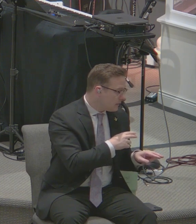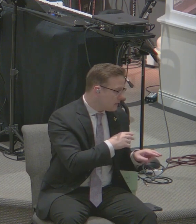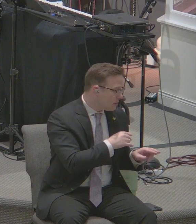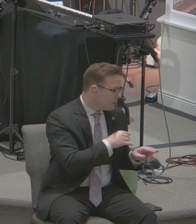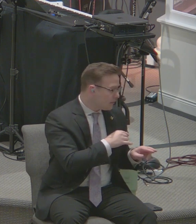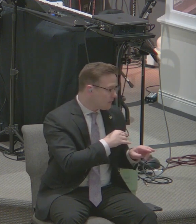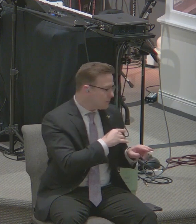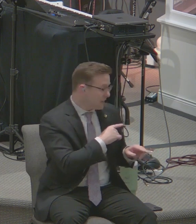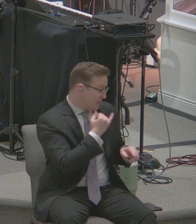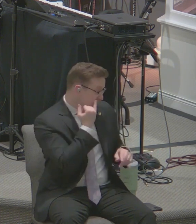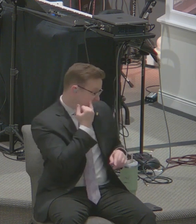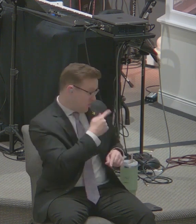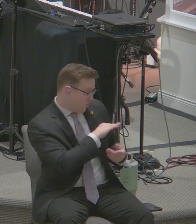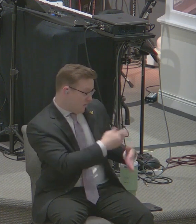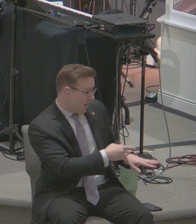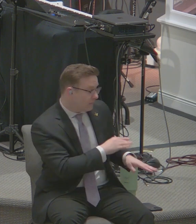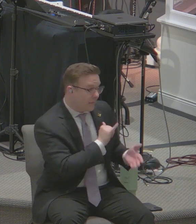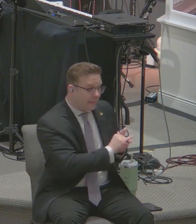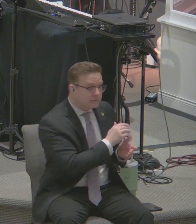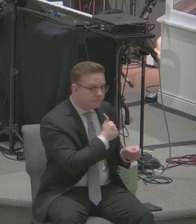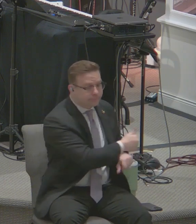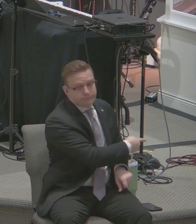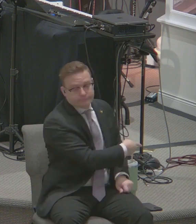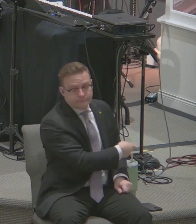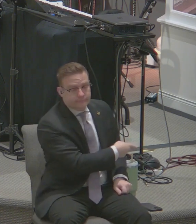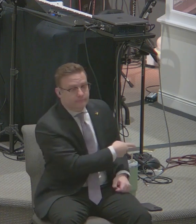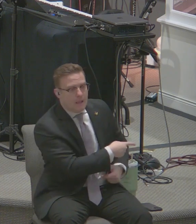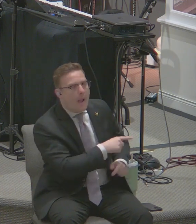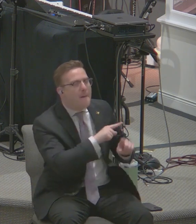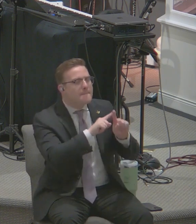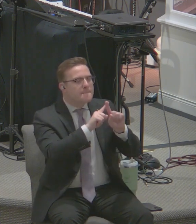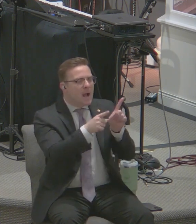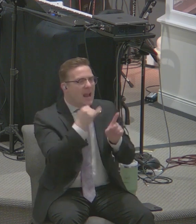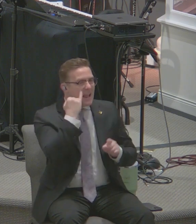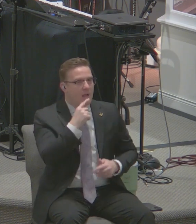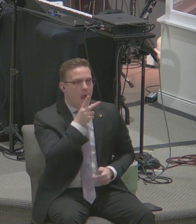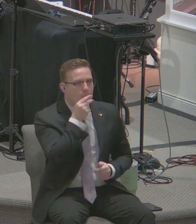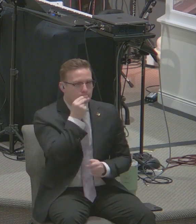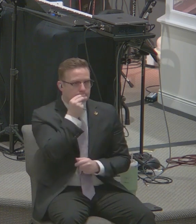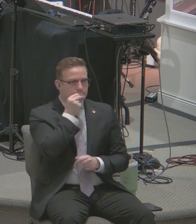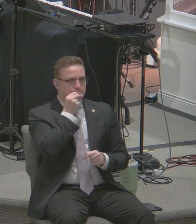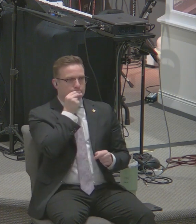your hands. And that is true. They would protect from outside enemies.